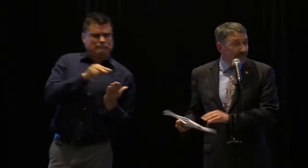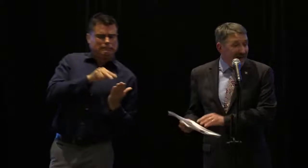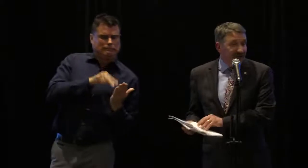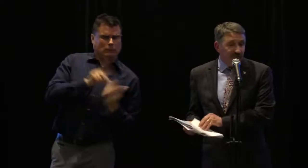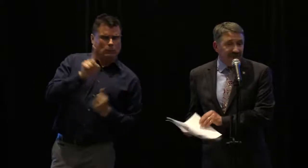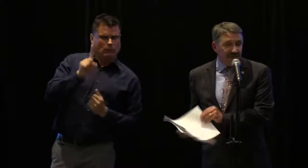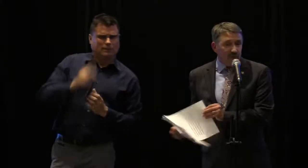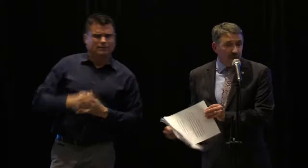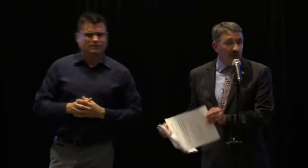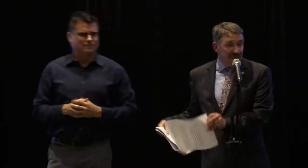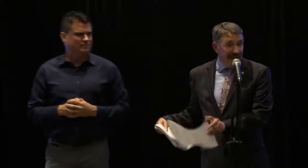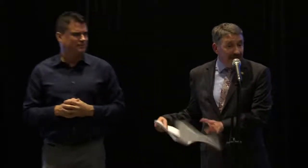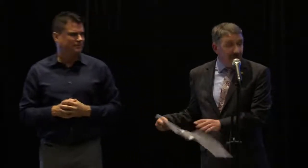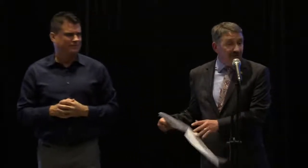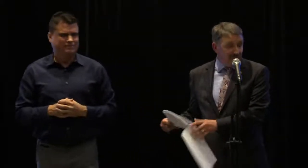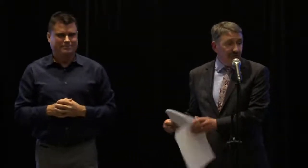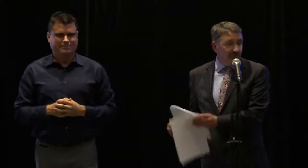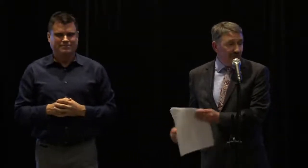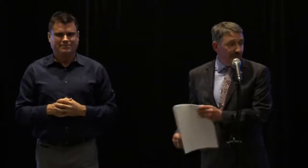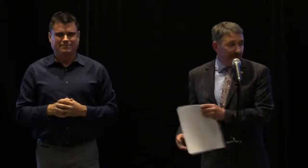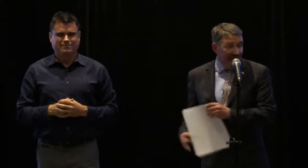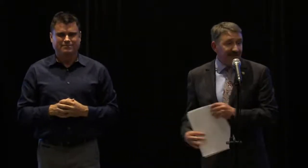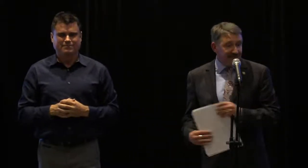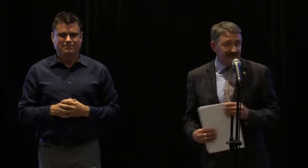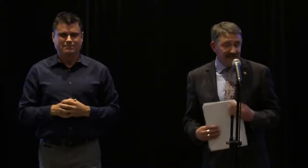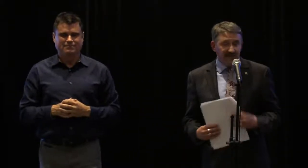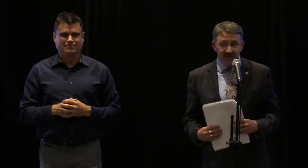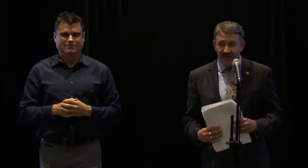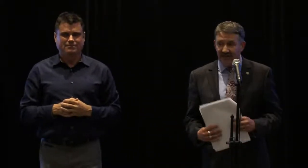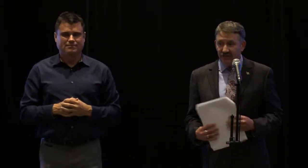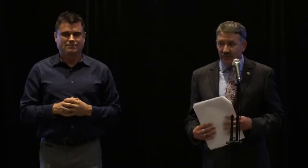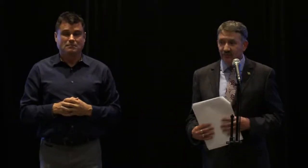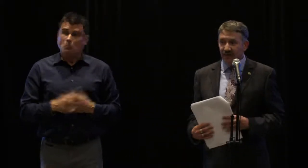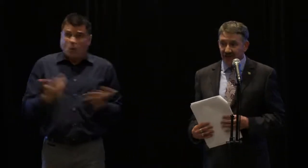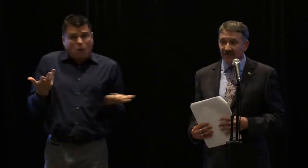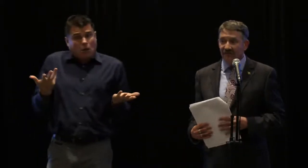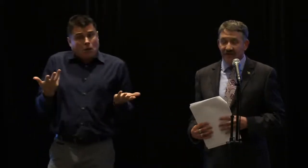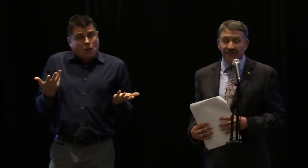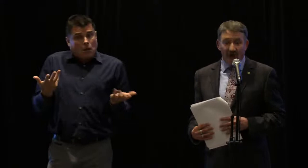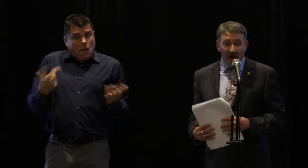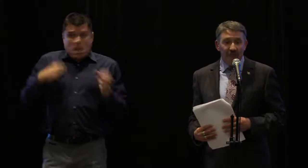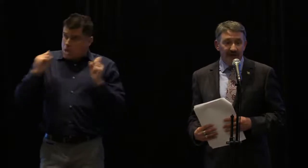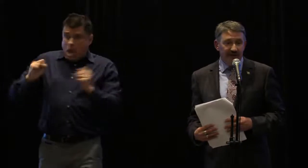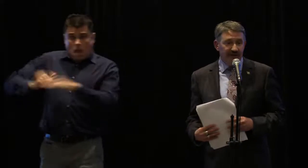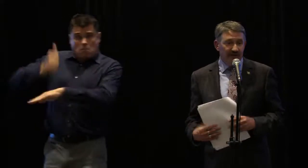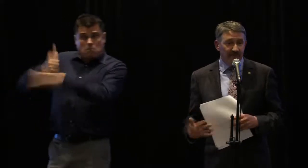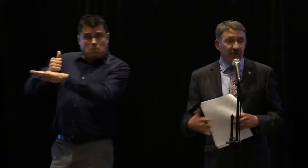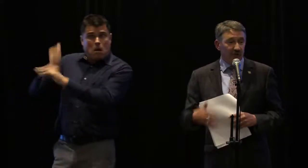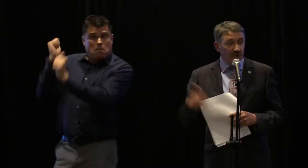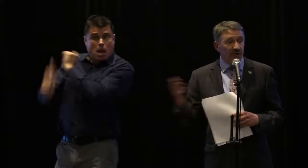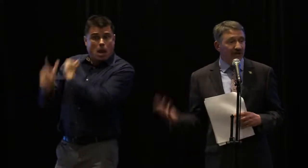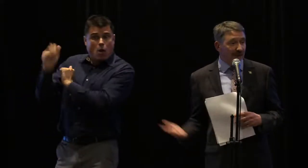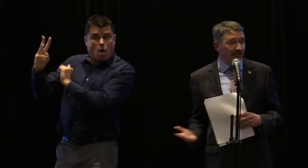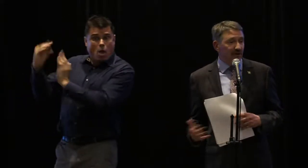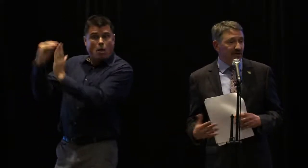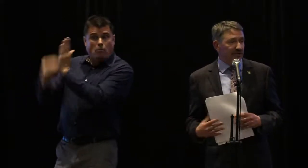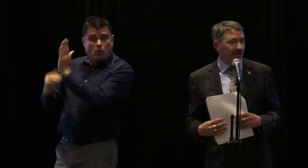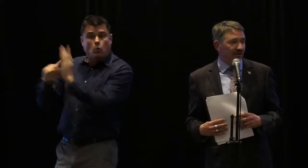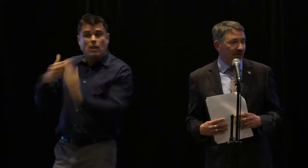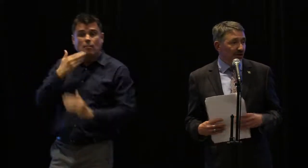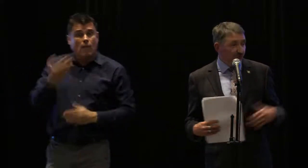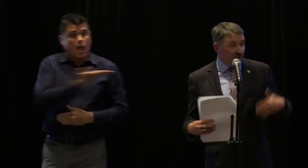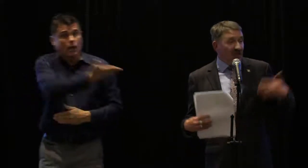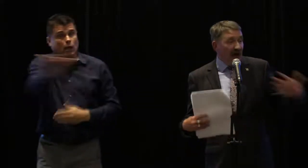one of the main reasons we were able to pass this legislation was because of the involvement of community